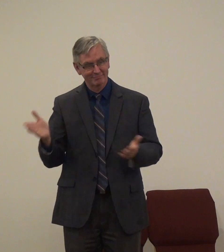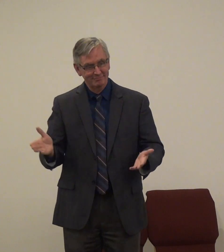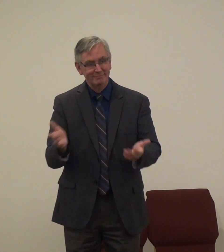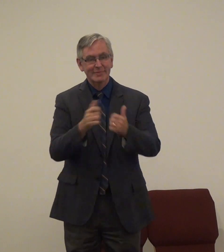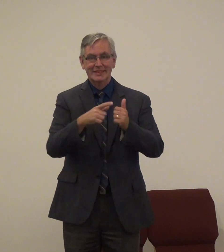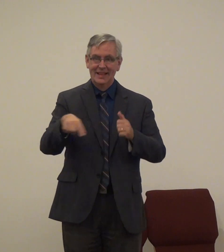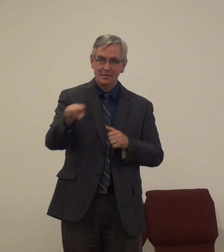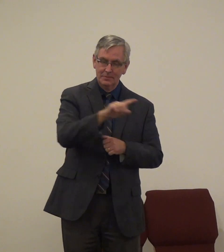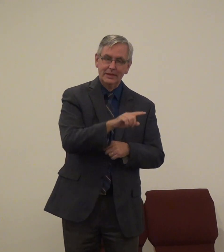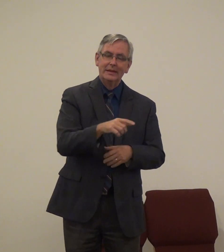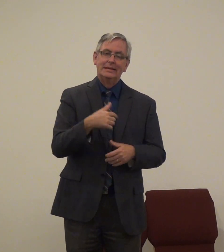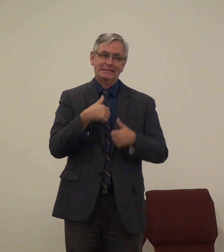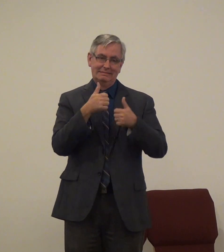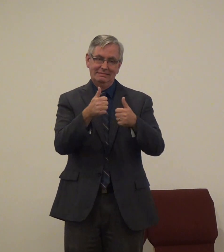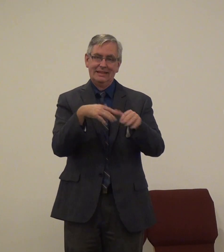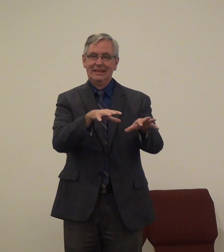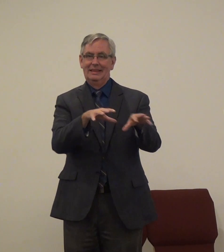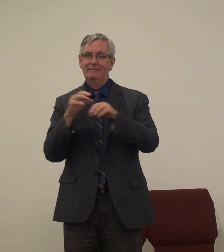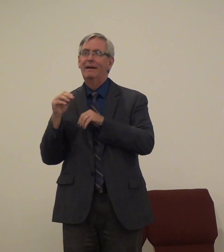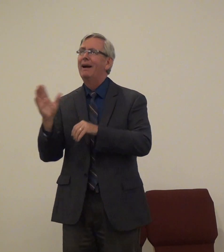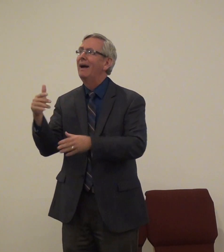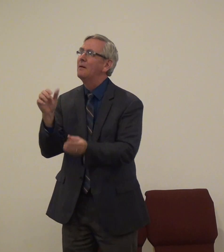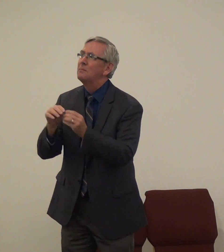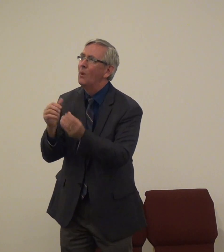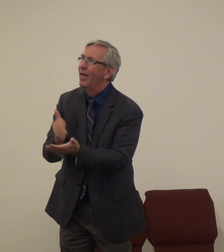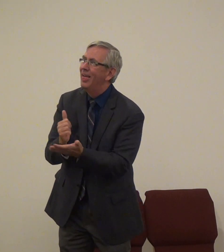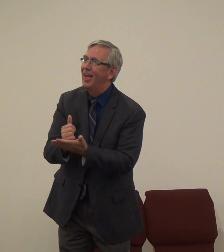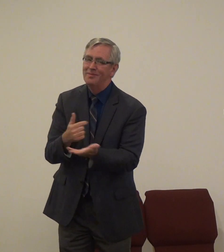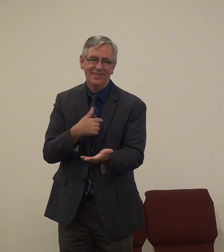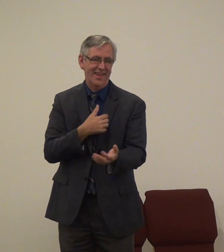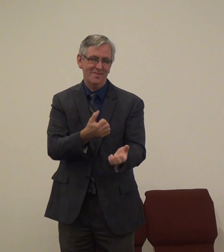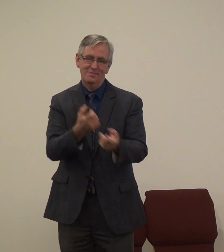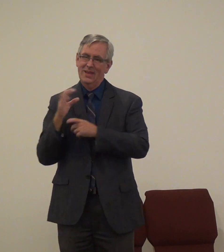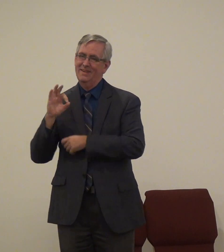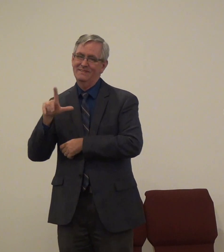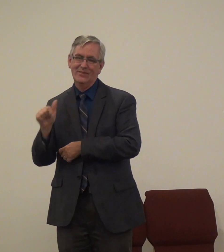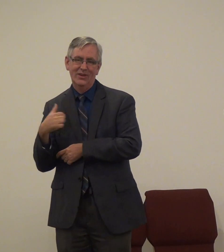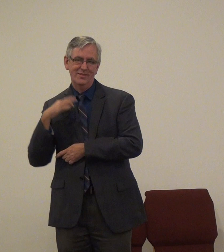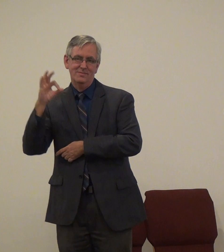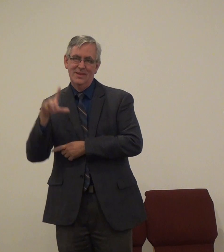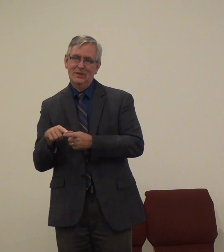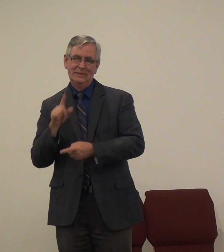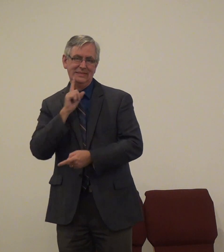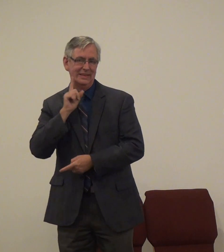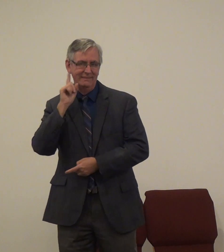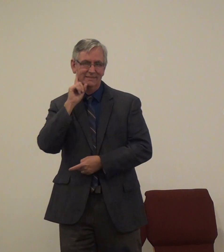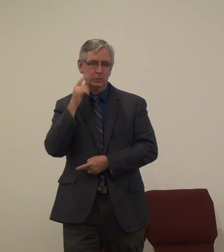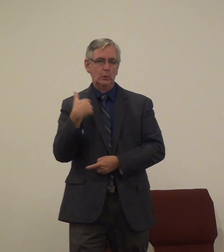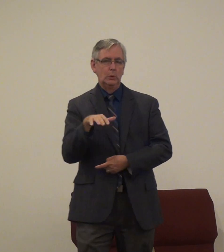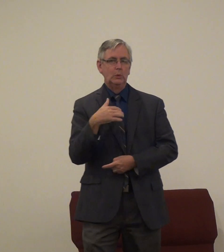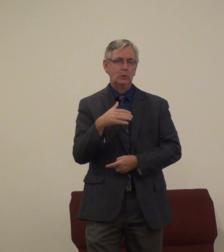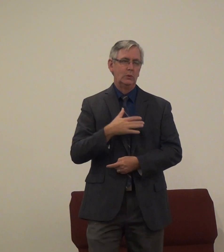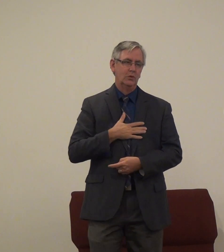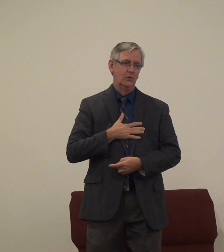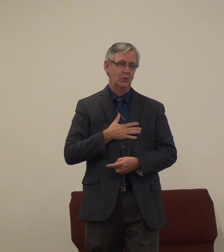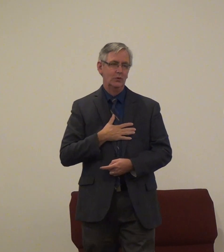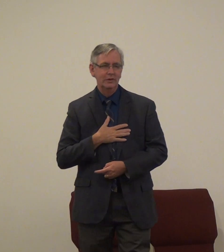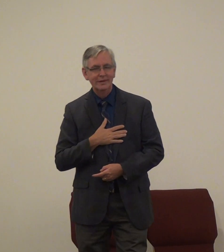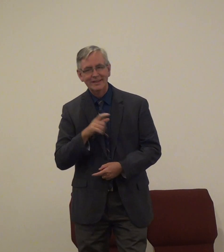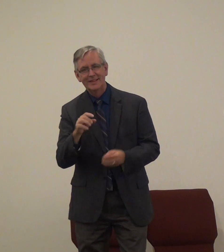for 9 days. We did all the encouragement we could, and we had to leave. And they said, can you help us more? Can you come back? But I couldn't stay longer because